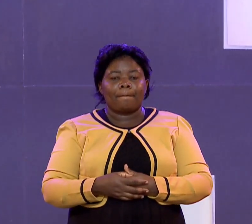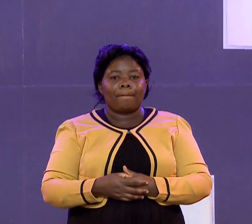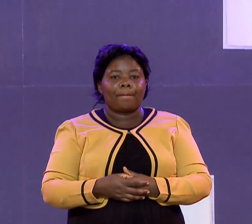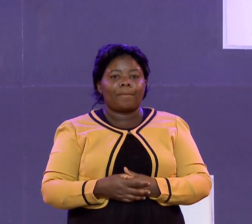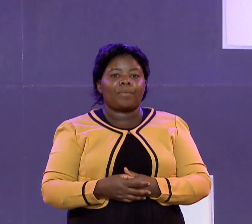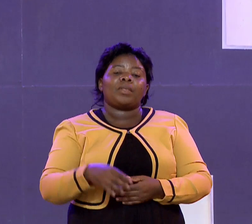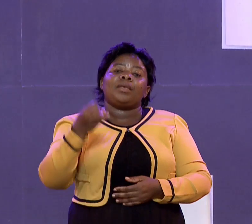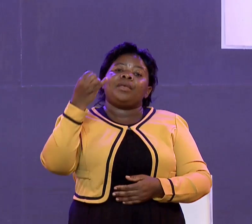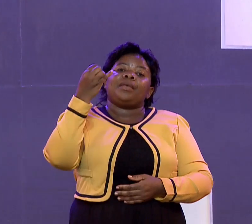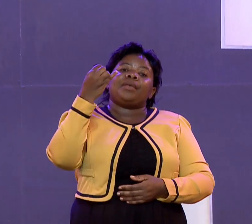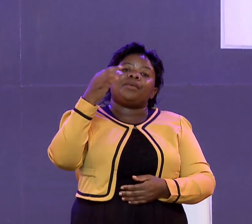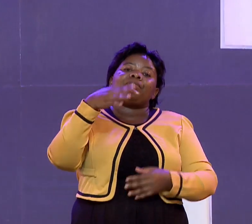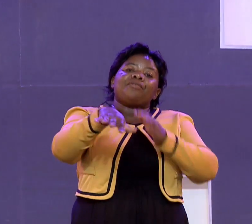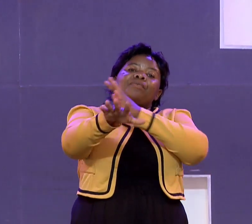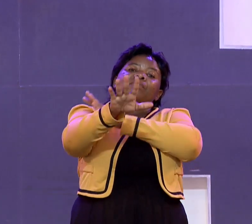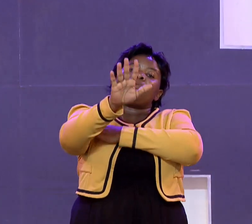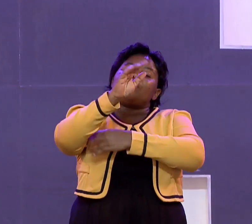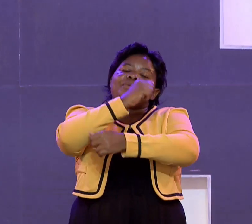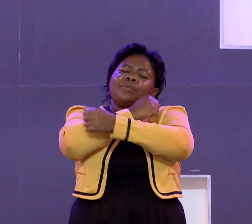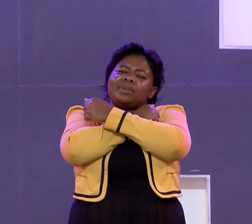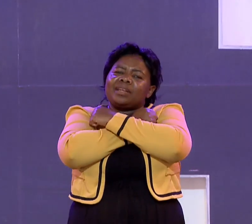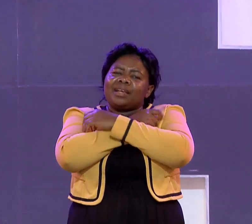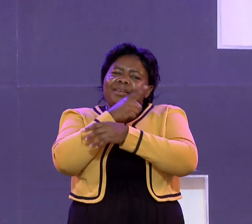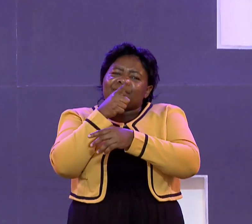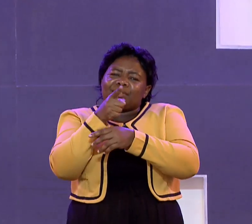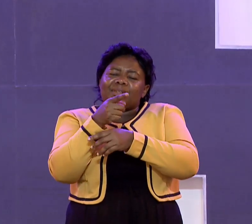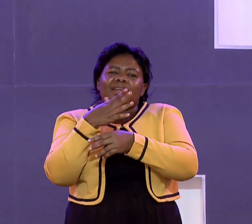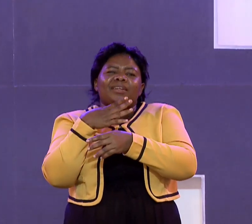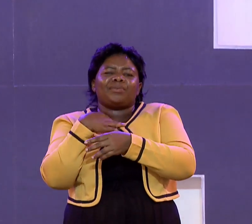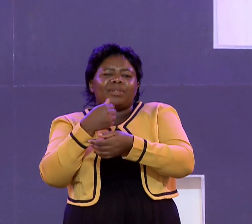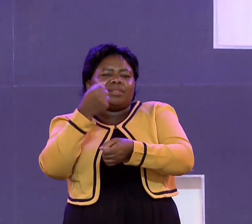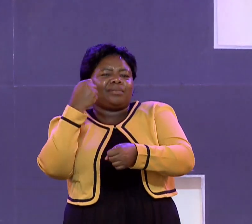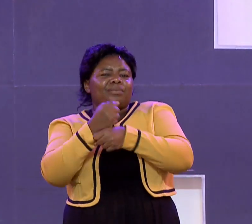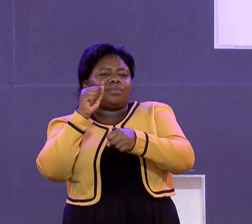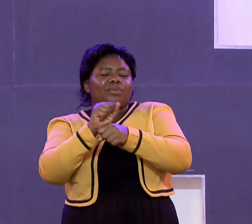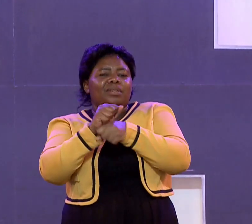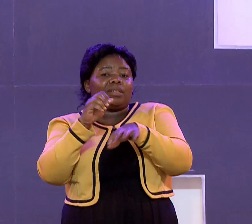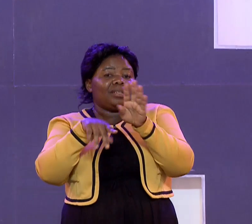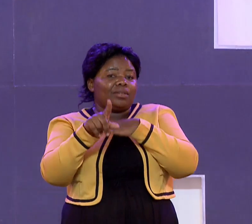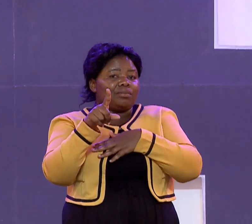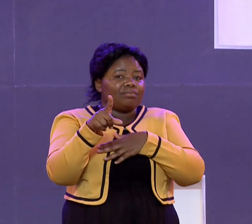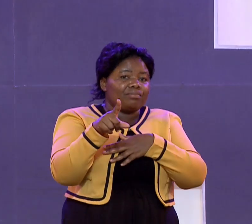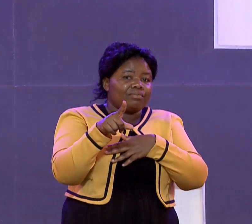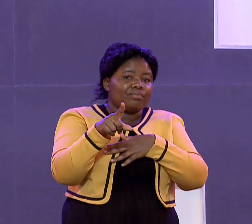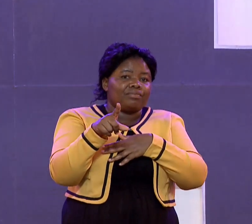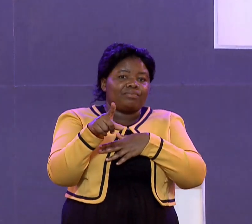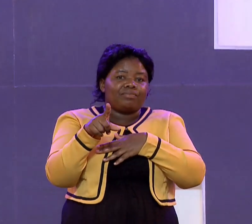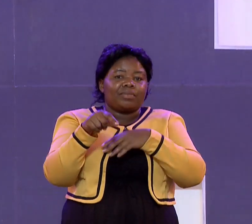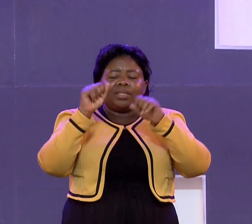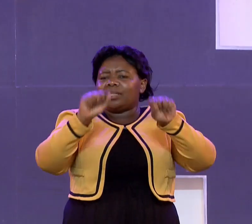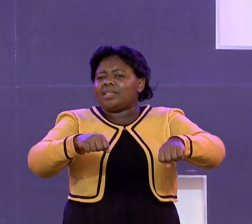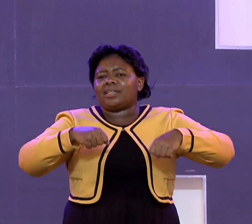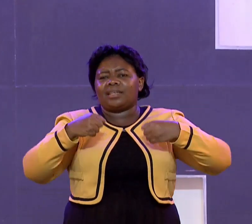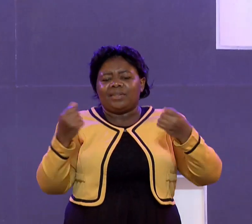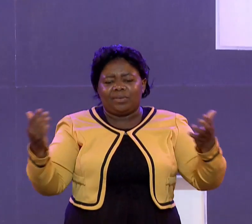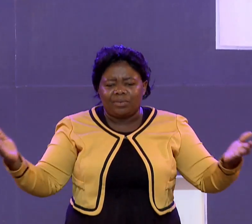Katonda baba yakwagala nga akuina mu mulimu. If the Lord loved you and he has a work in you, never gambe tayinza kuyimusha